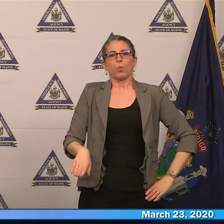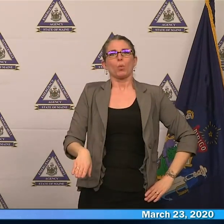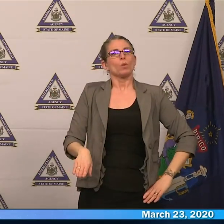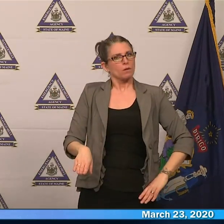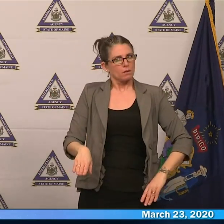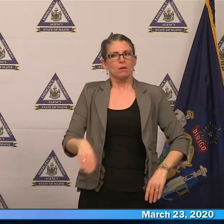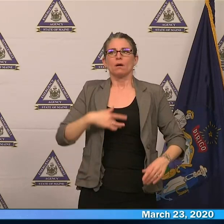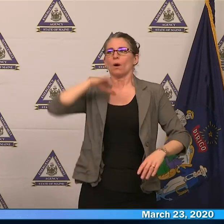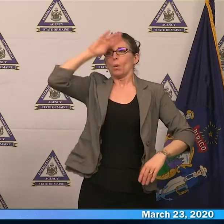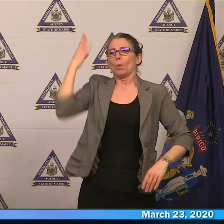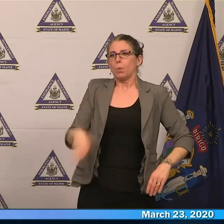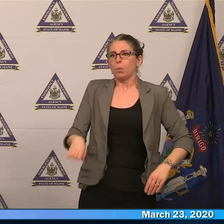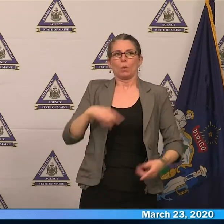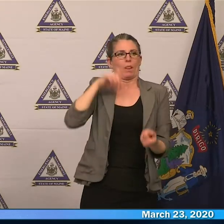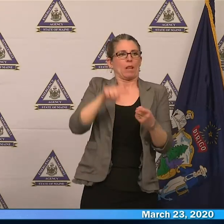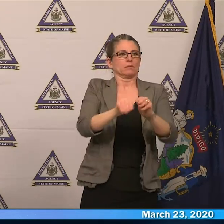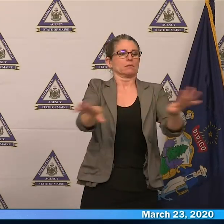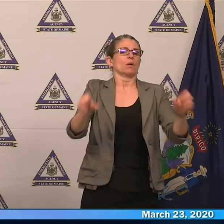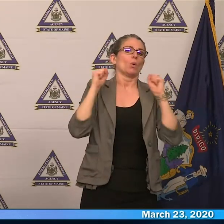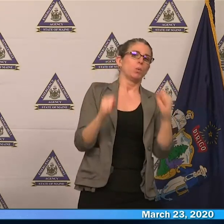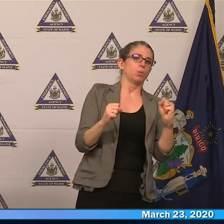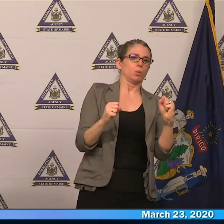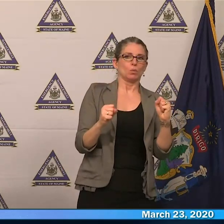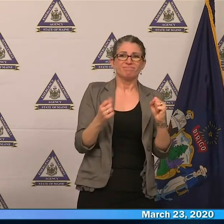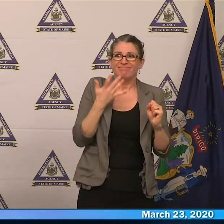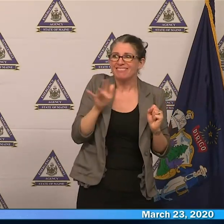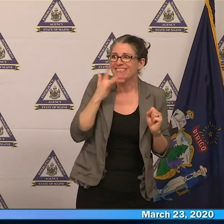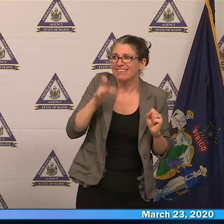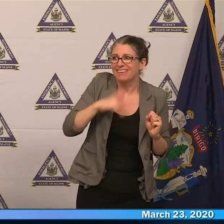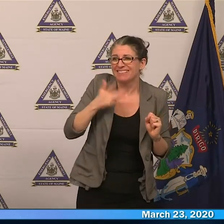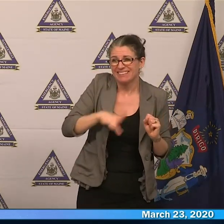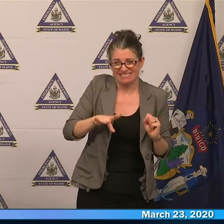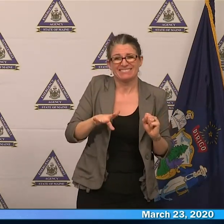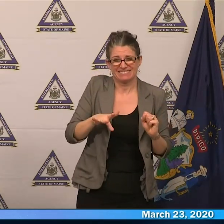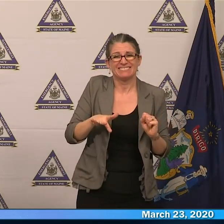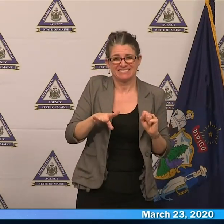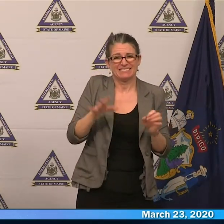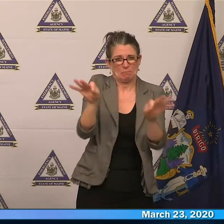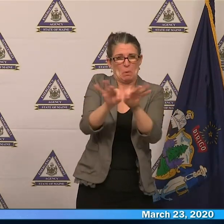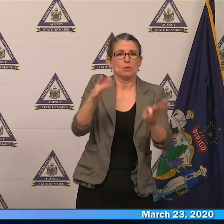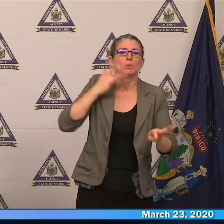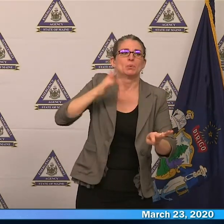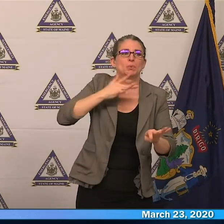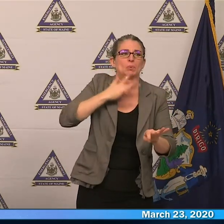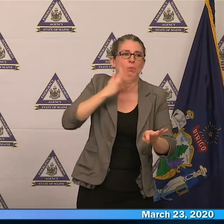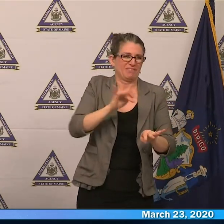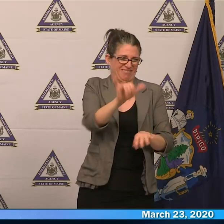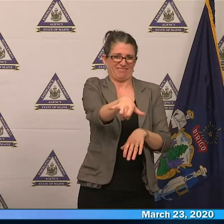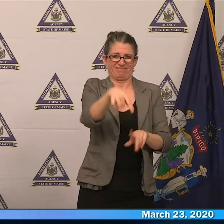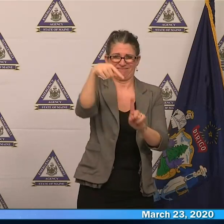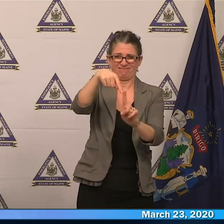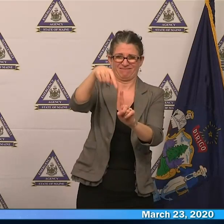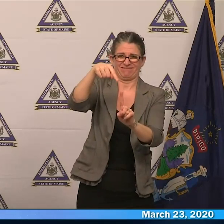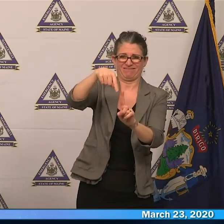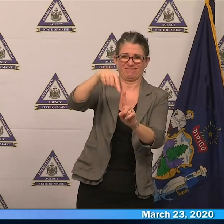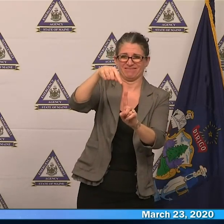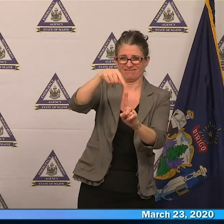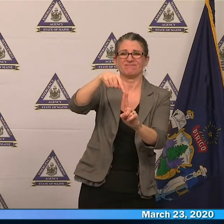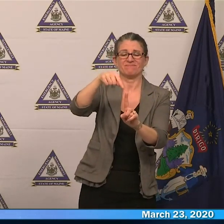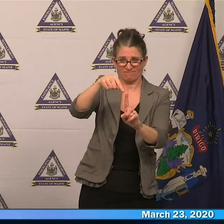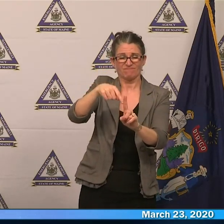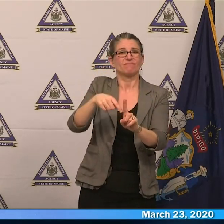1918 pandemic. And there's great analyses that have been done about comparing cities that did impose or implement